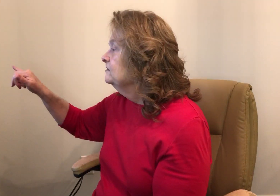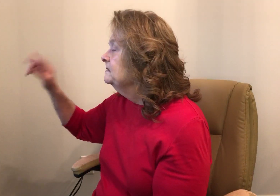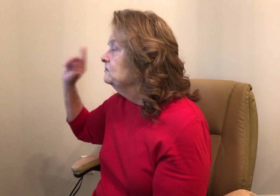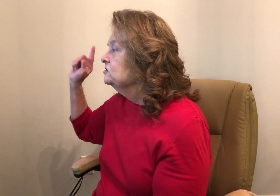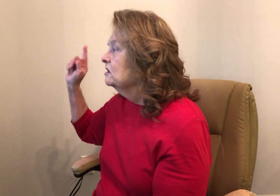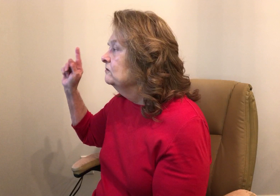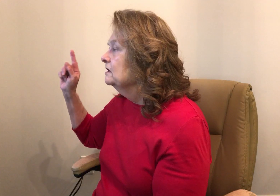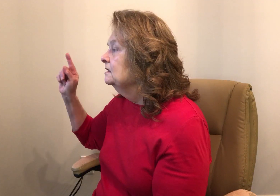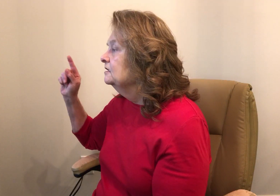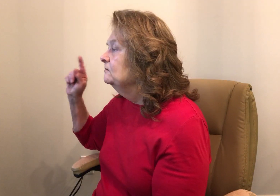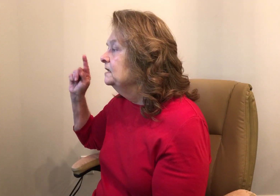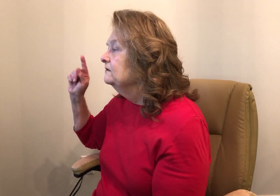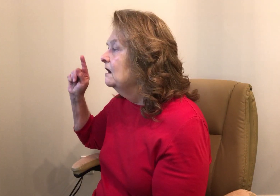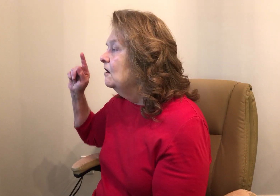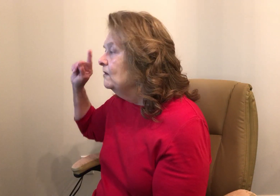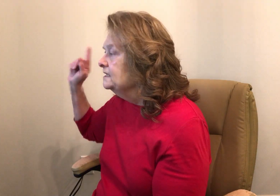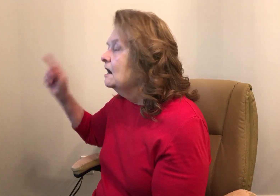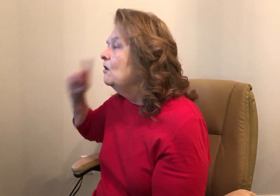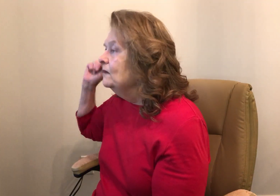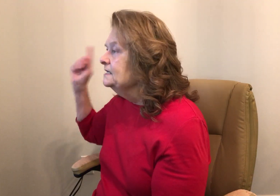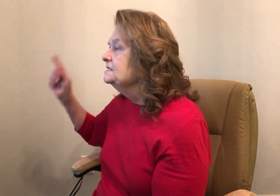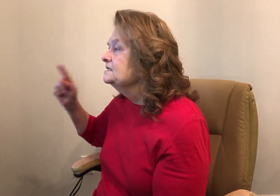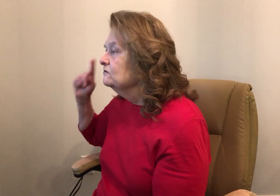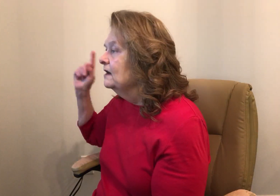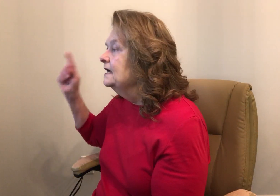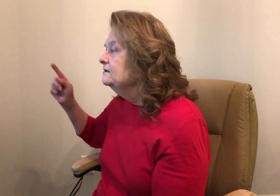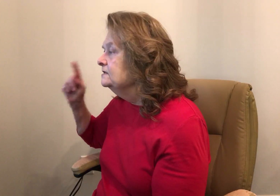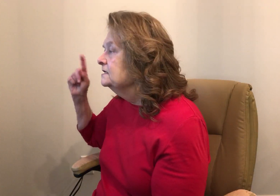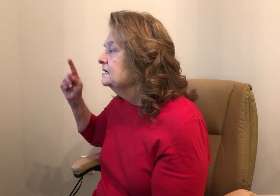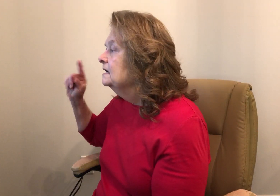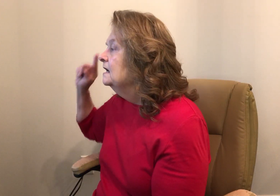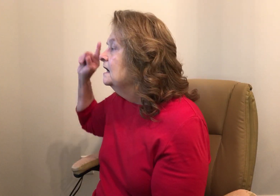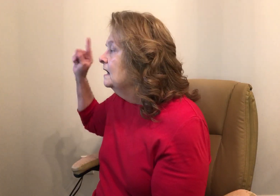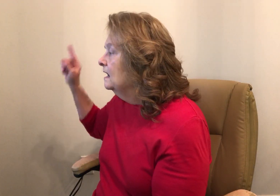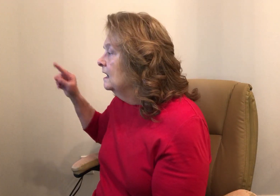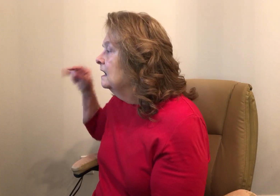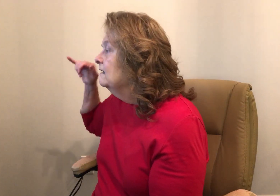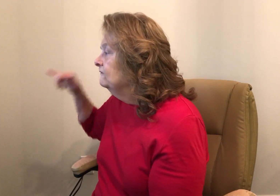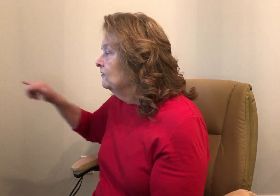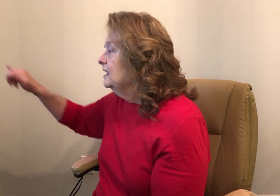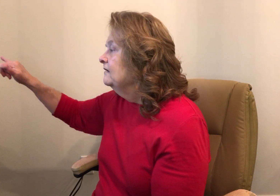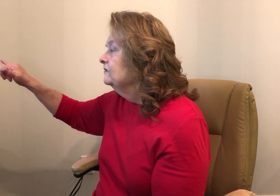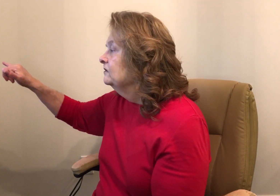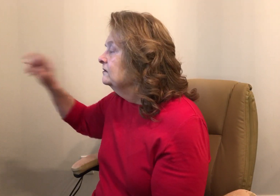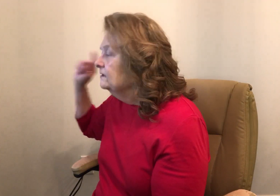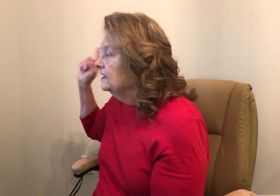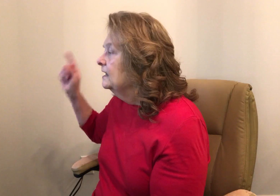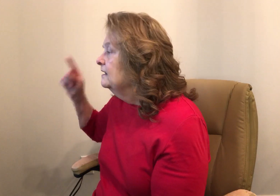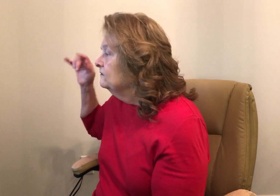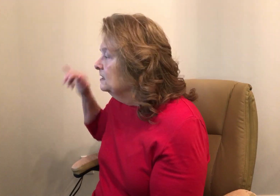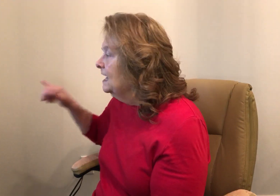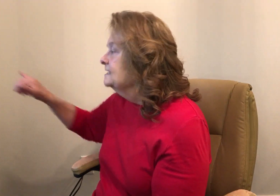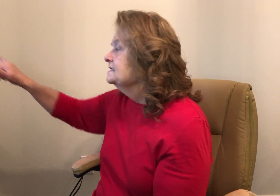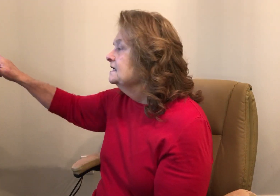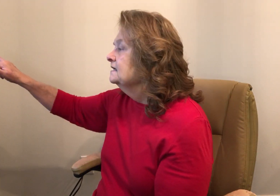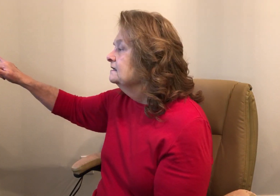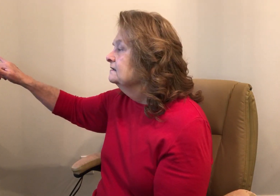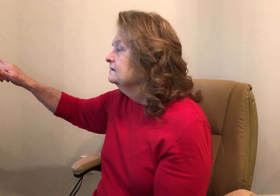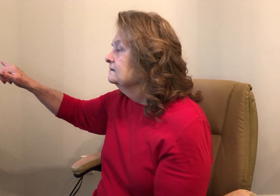Remember, start with a little bit of the always. Always is around. Forever. Everlasting.